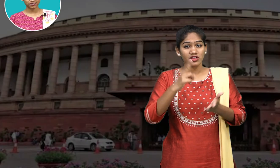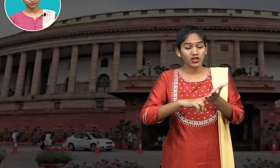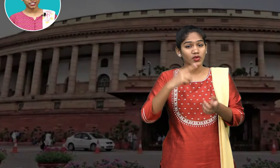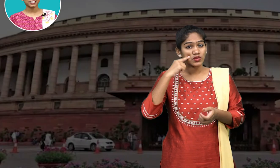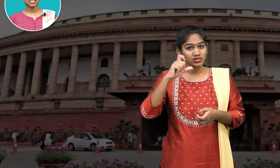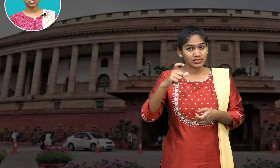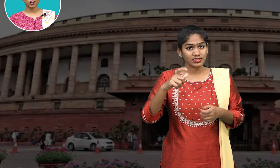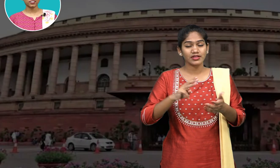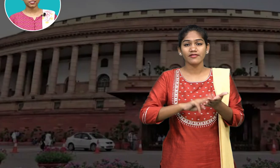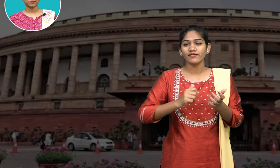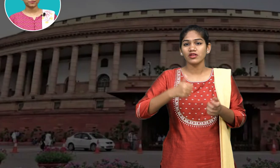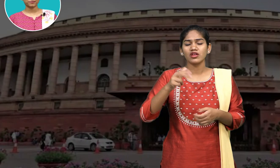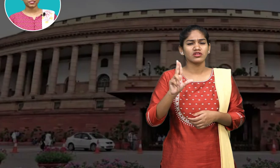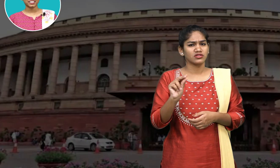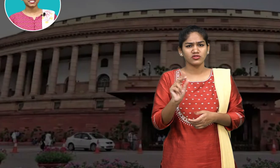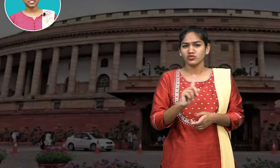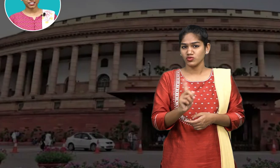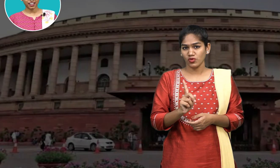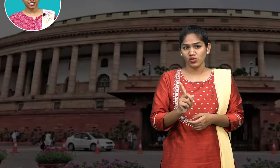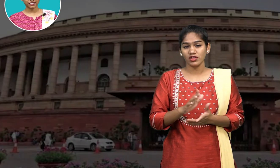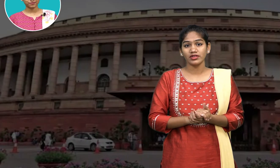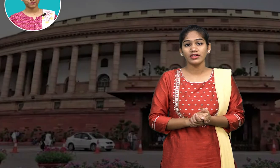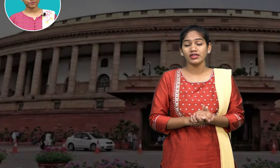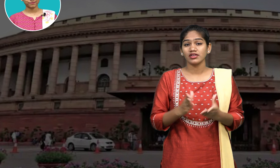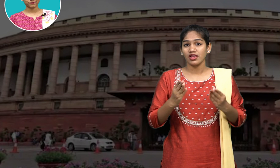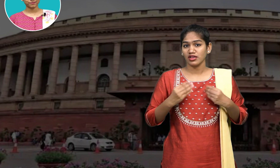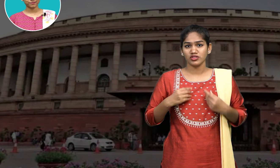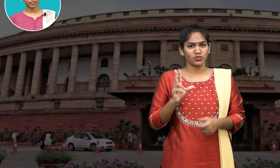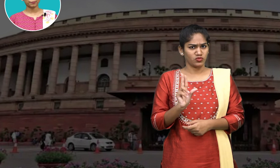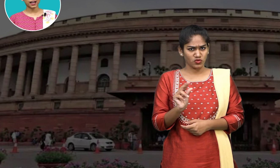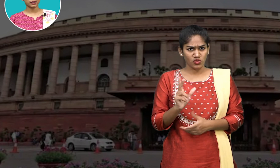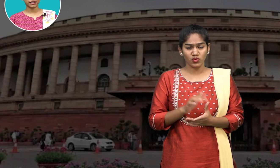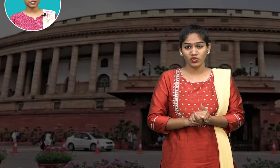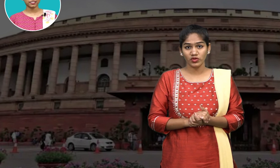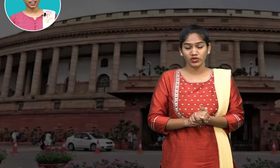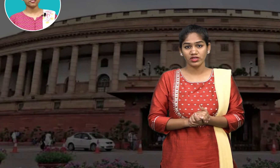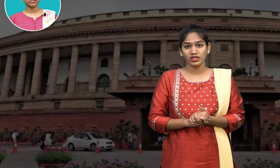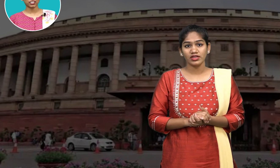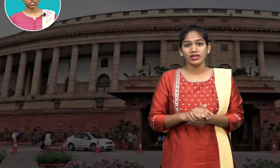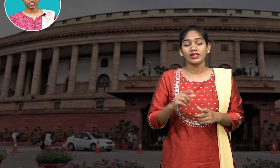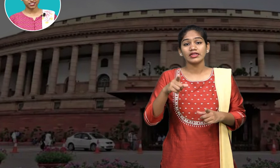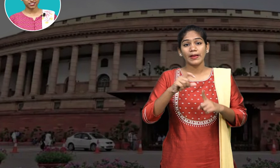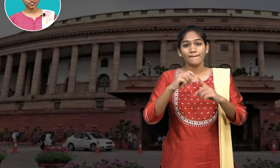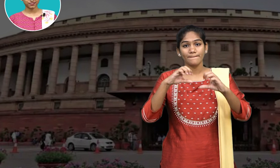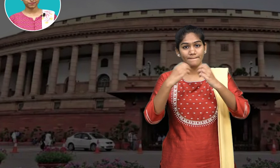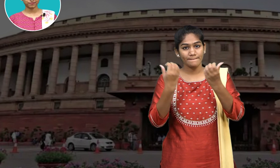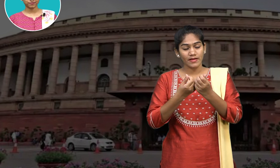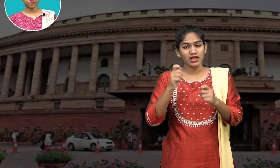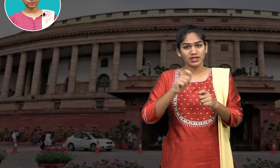Ministers does not disregard the Parliament and